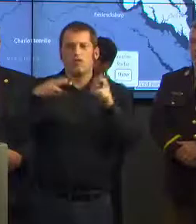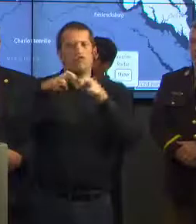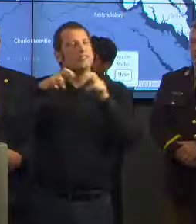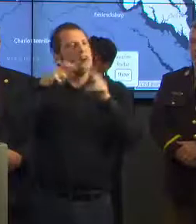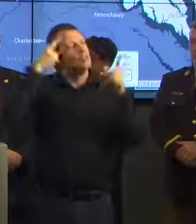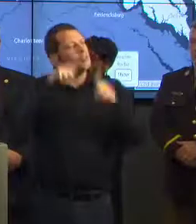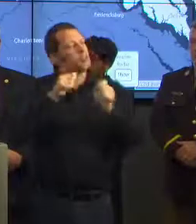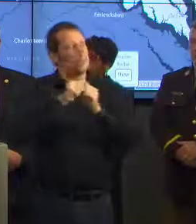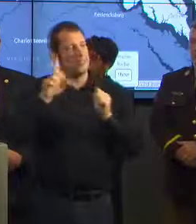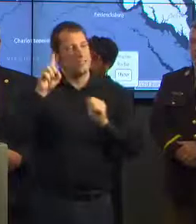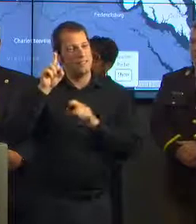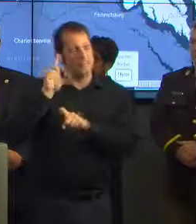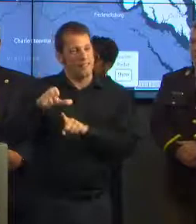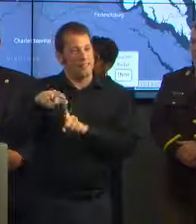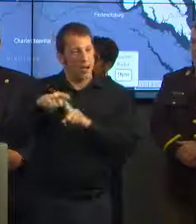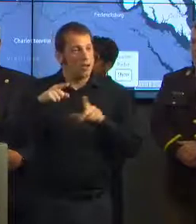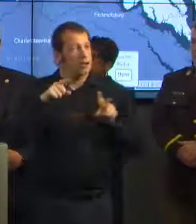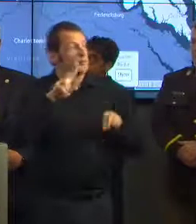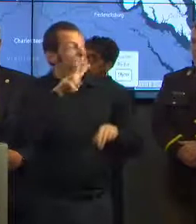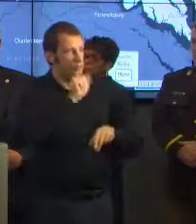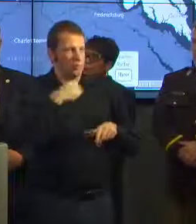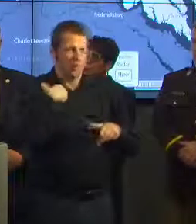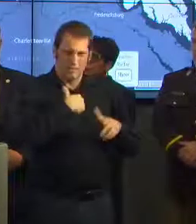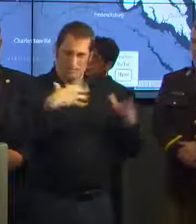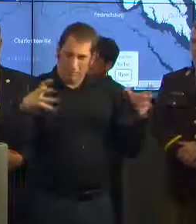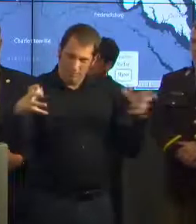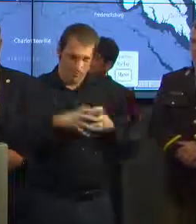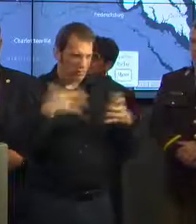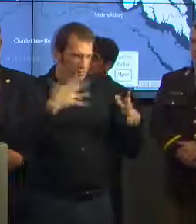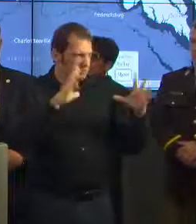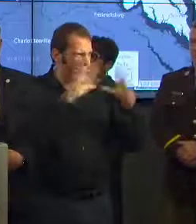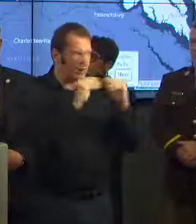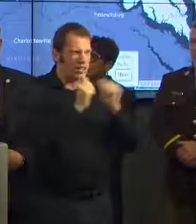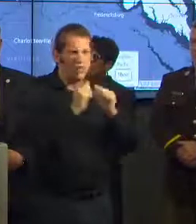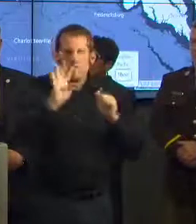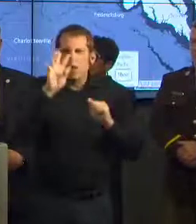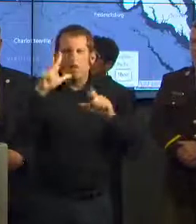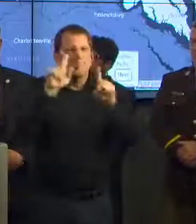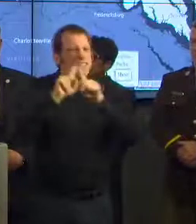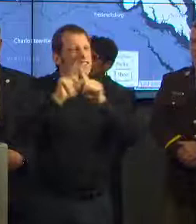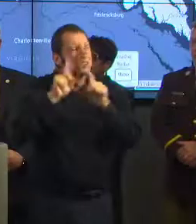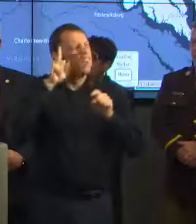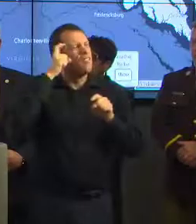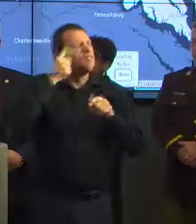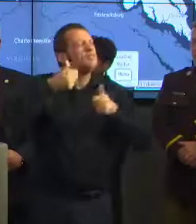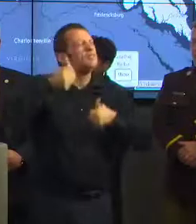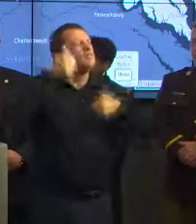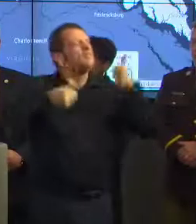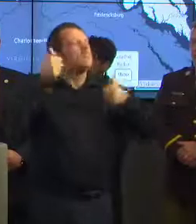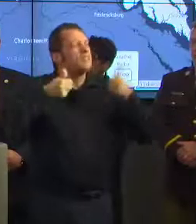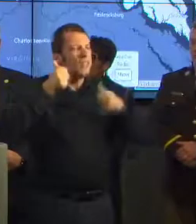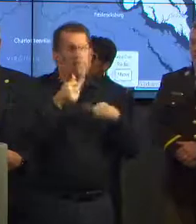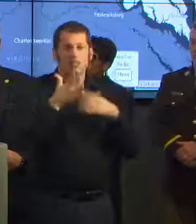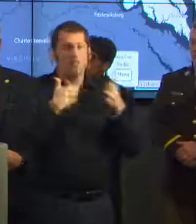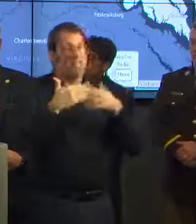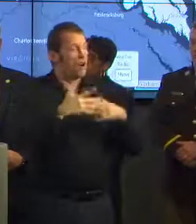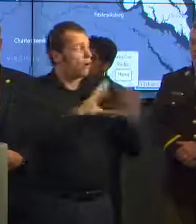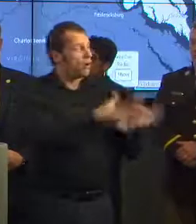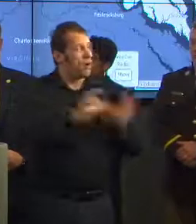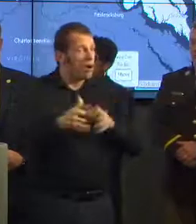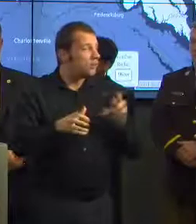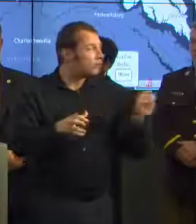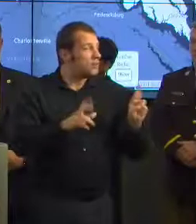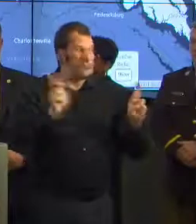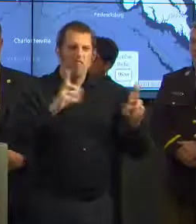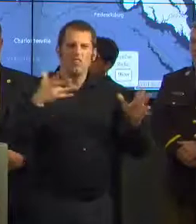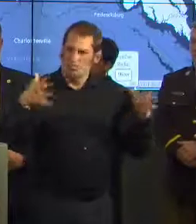with, I think, 43 other governors of both parties from all across the country to sign a